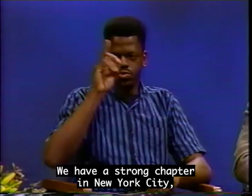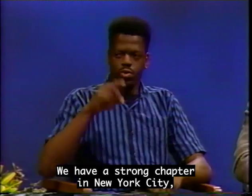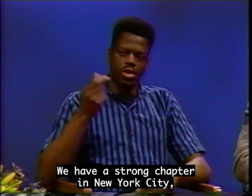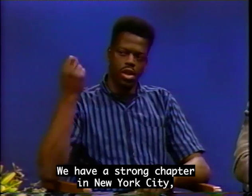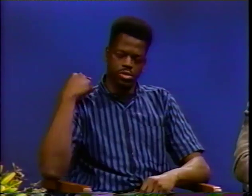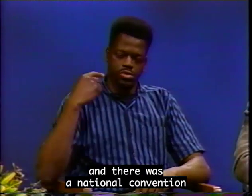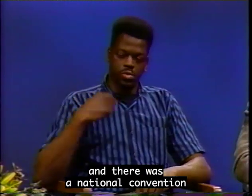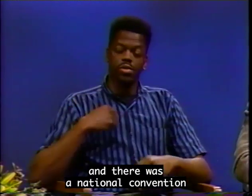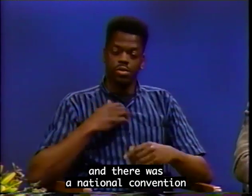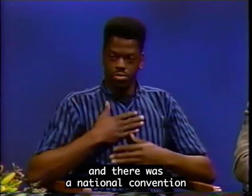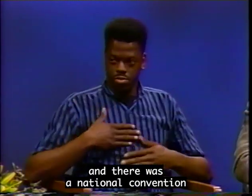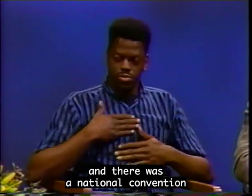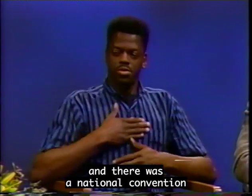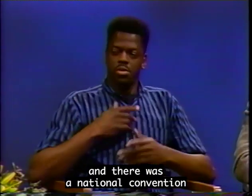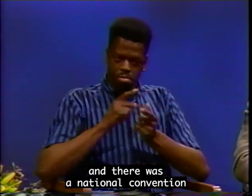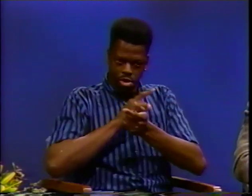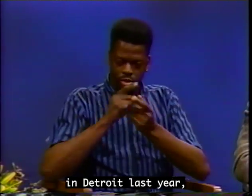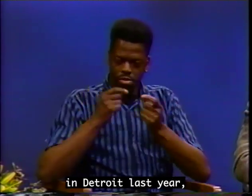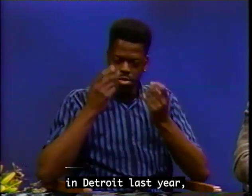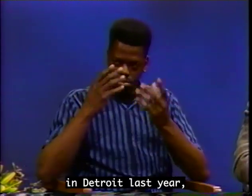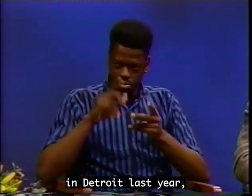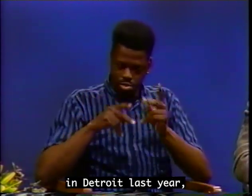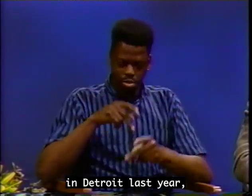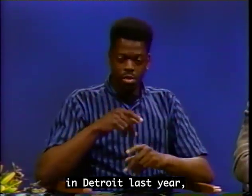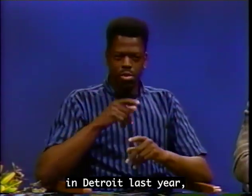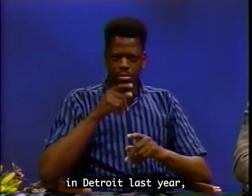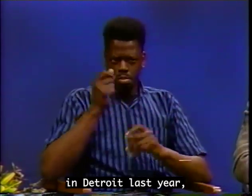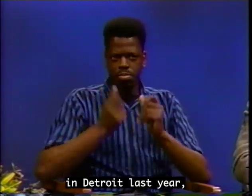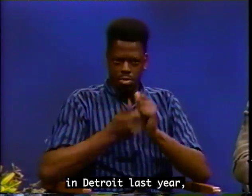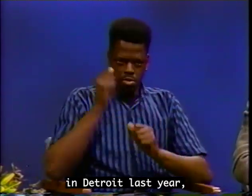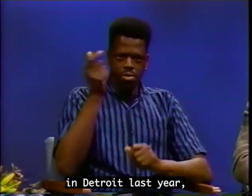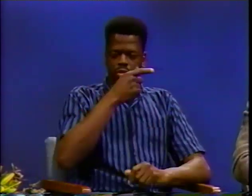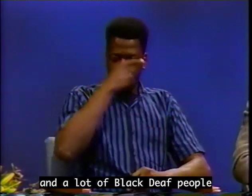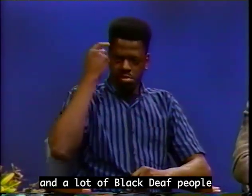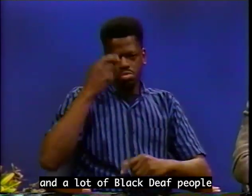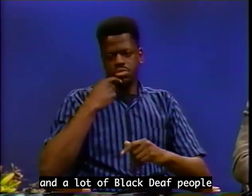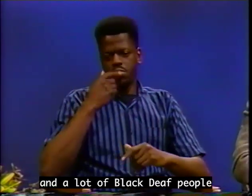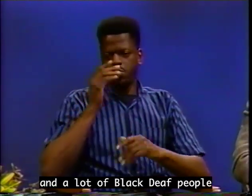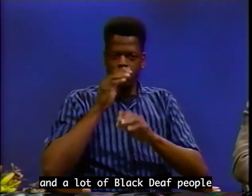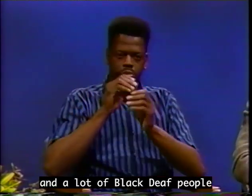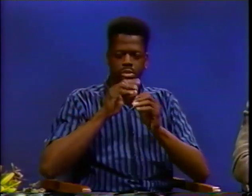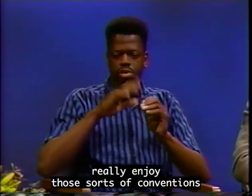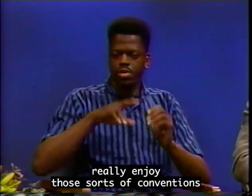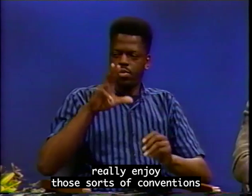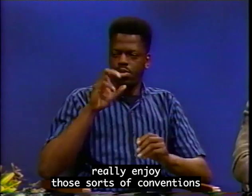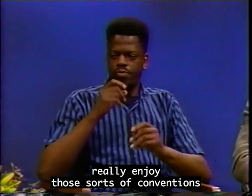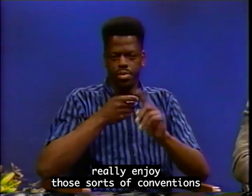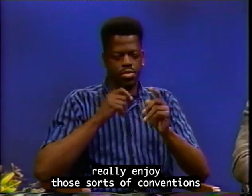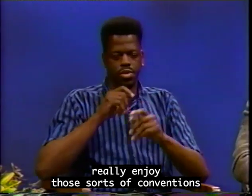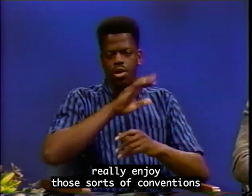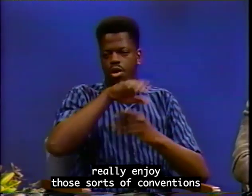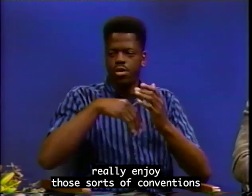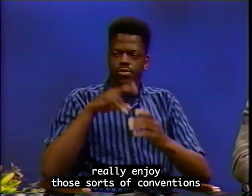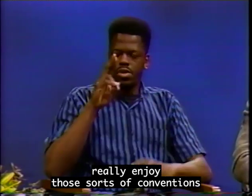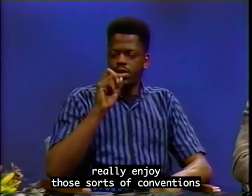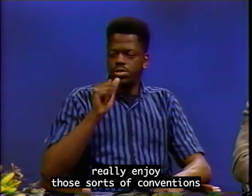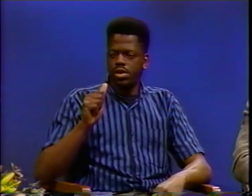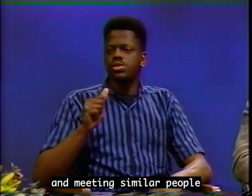City, and there was a national convention in Detroit last year, and a lot of black deaf people really enjoy those sorts of conventions and